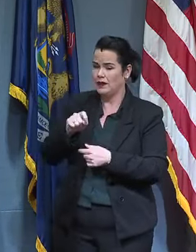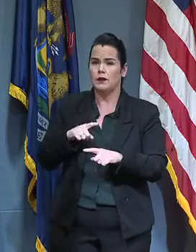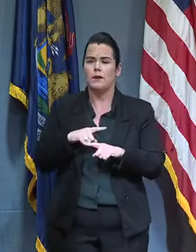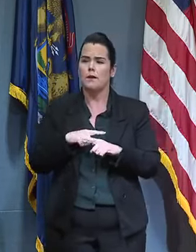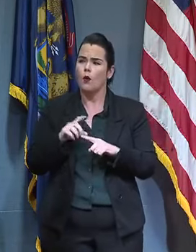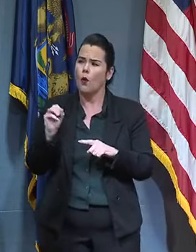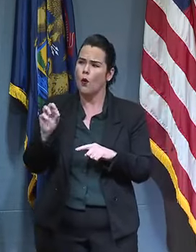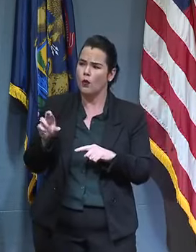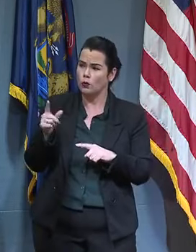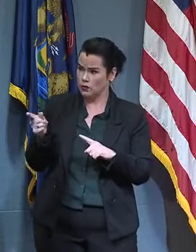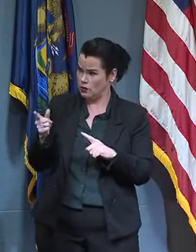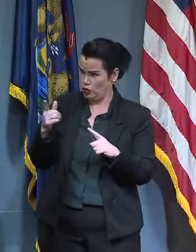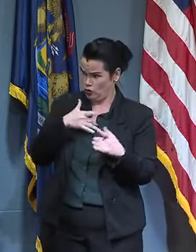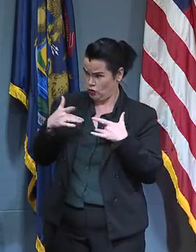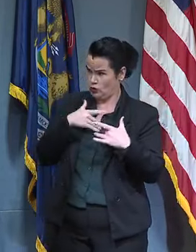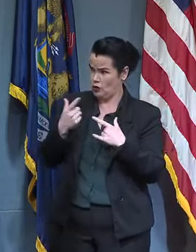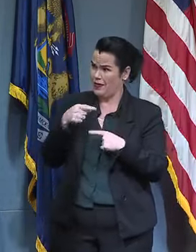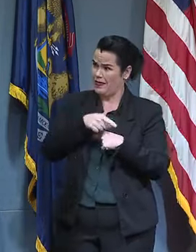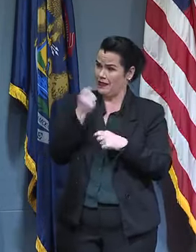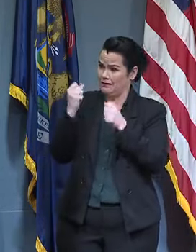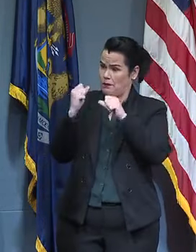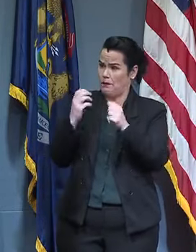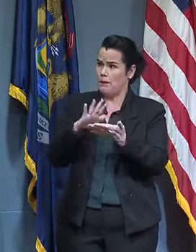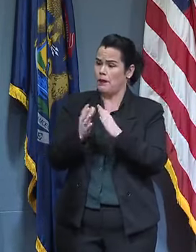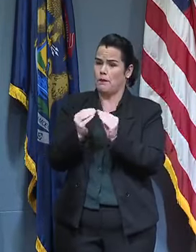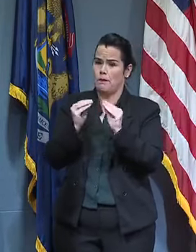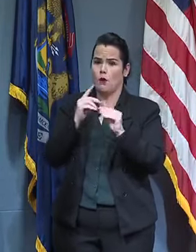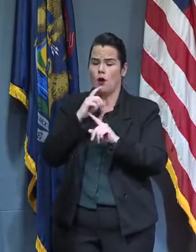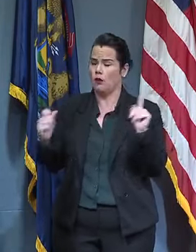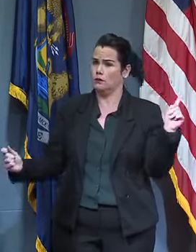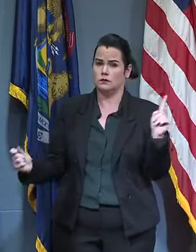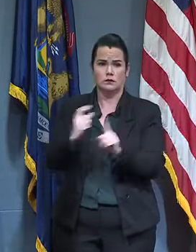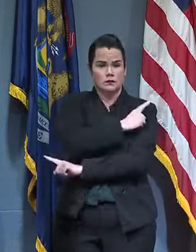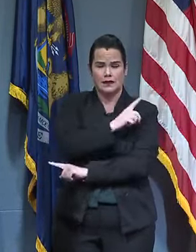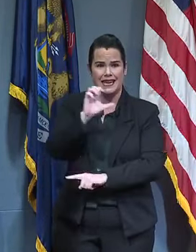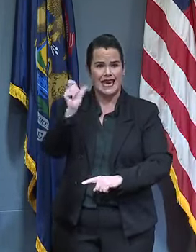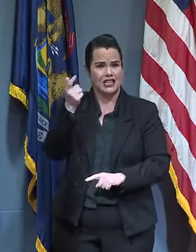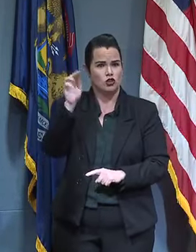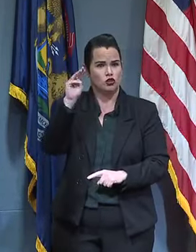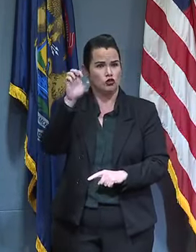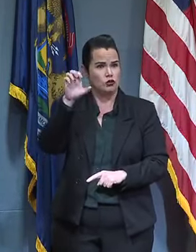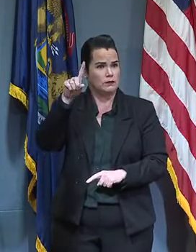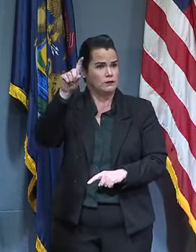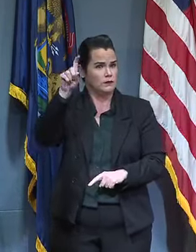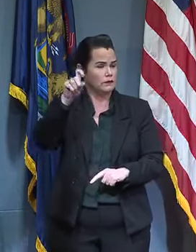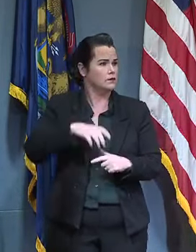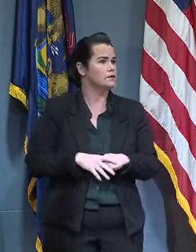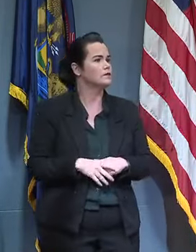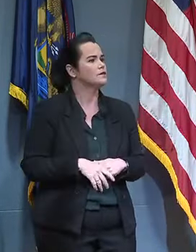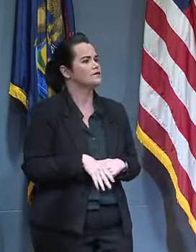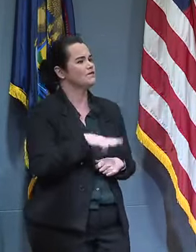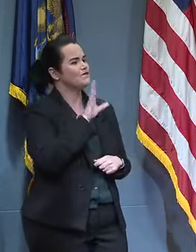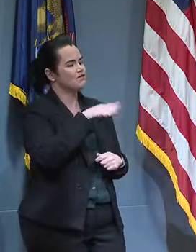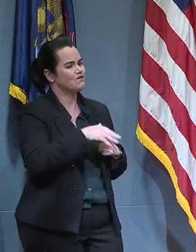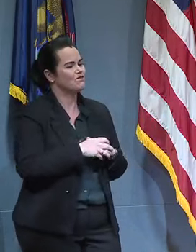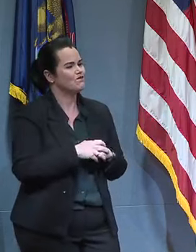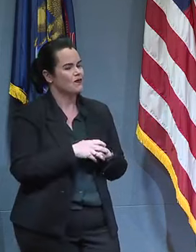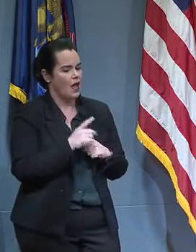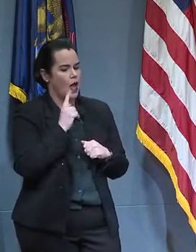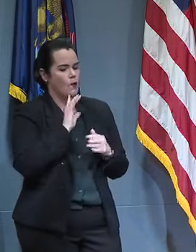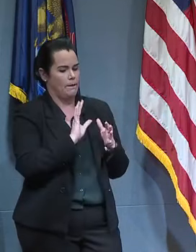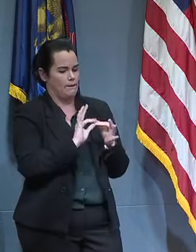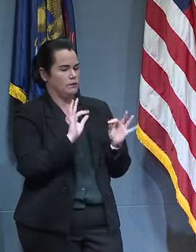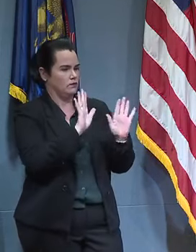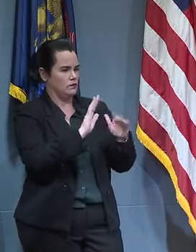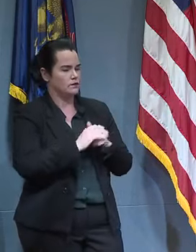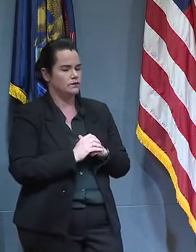extremist groups? I'll just say this. The spirit of make a deal and the spirit of